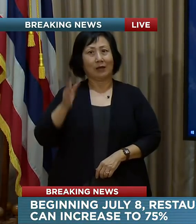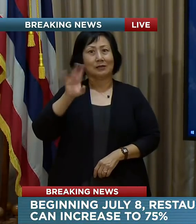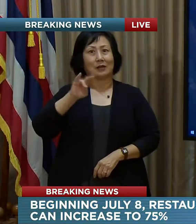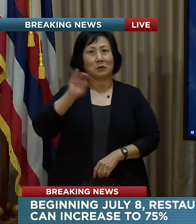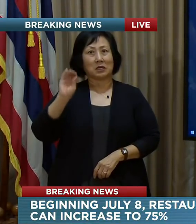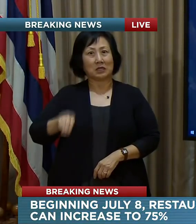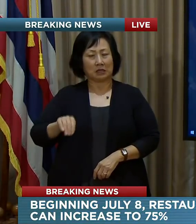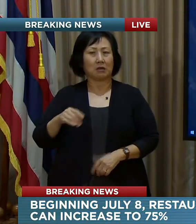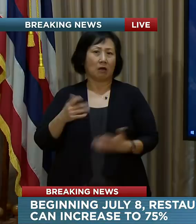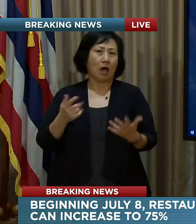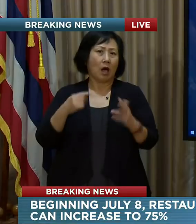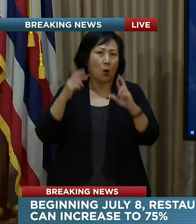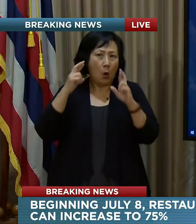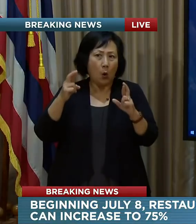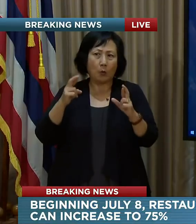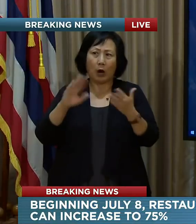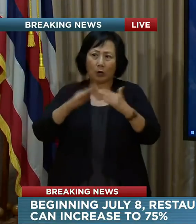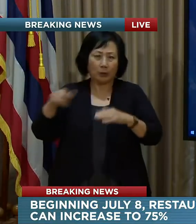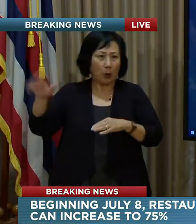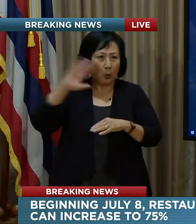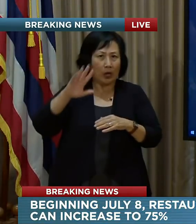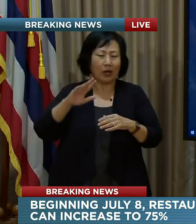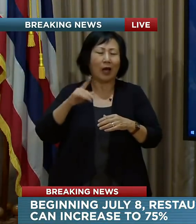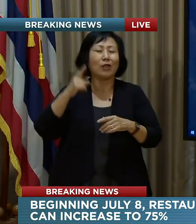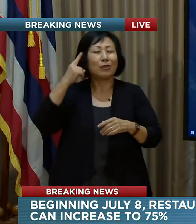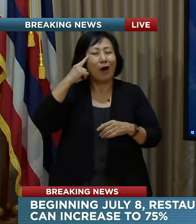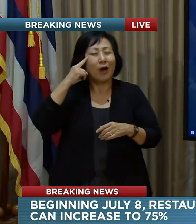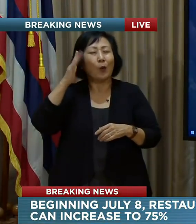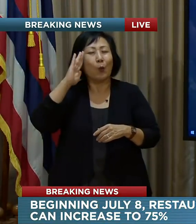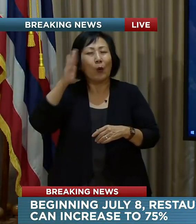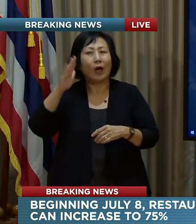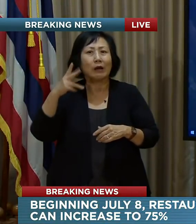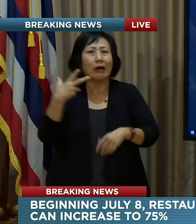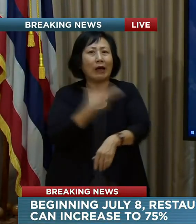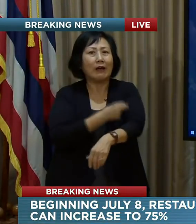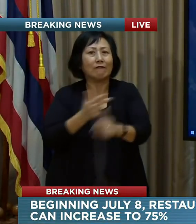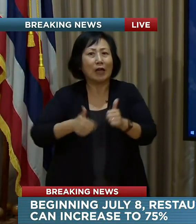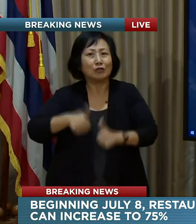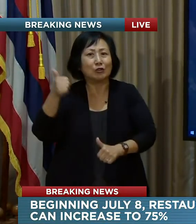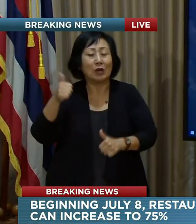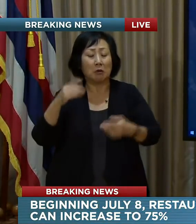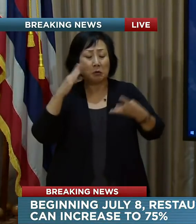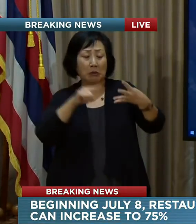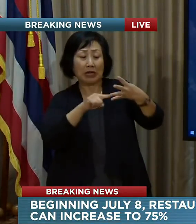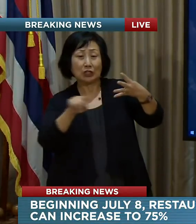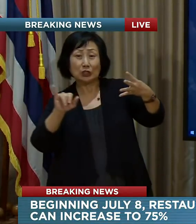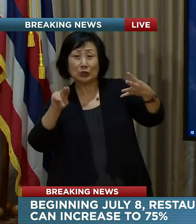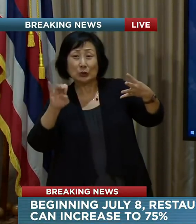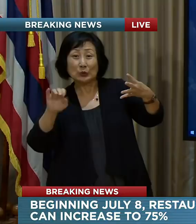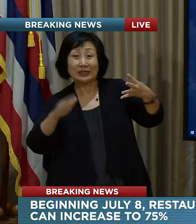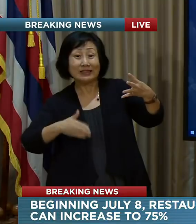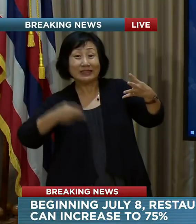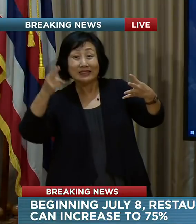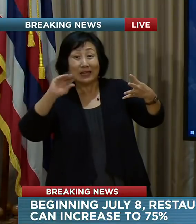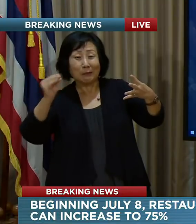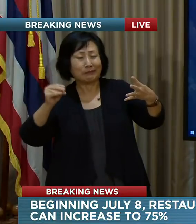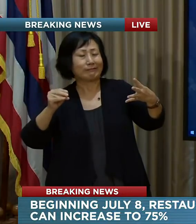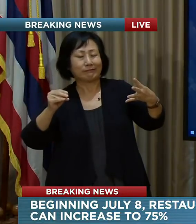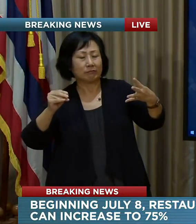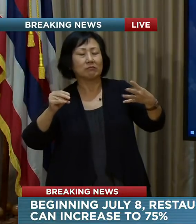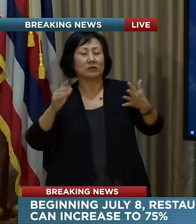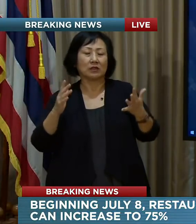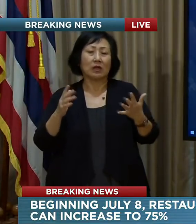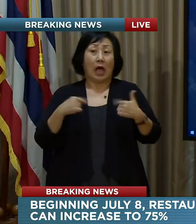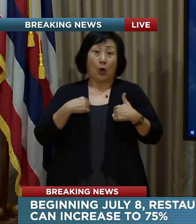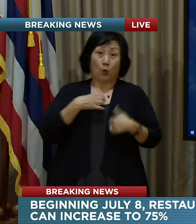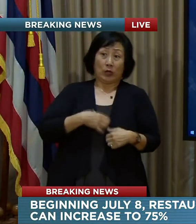thought and hoped that our community would have responded a little bit sooner. Hopefully, by the end of June, that we would have been there. But so on a personal level, I wish we were